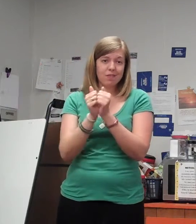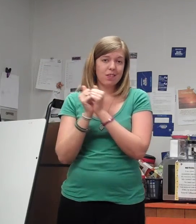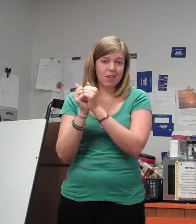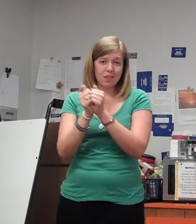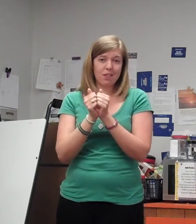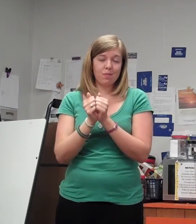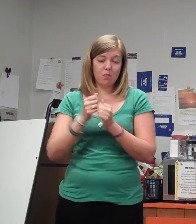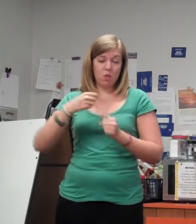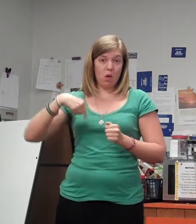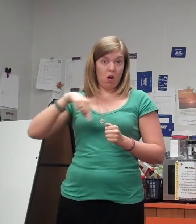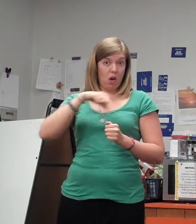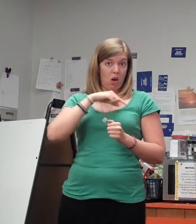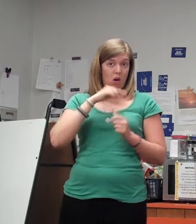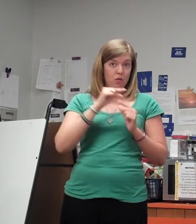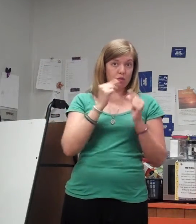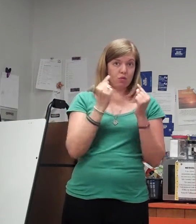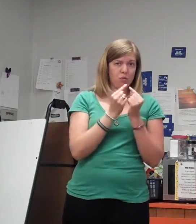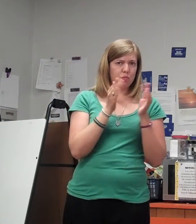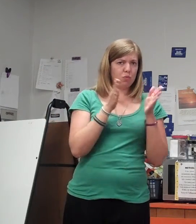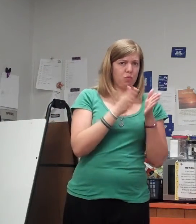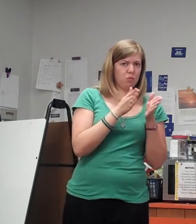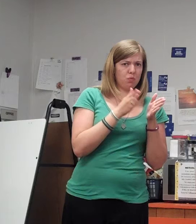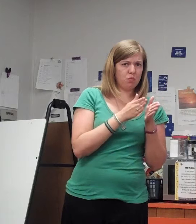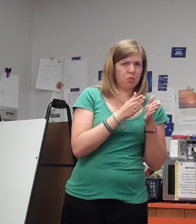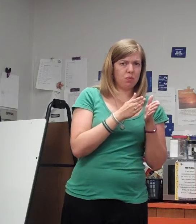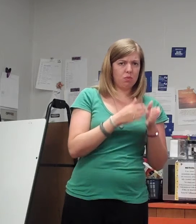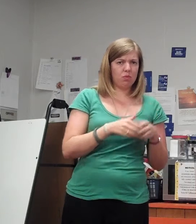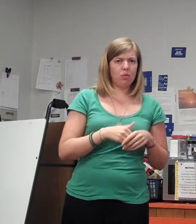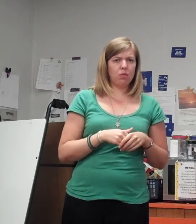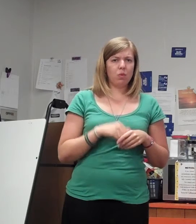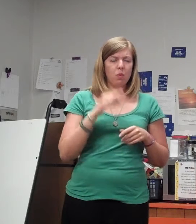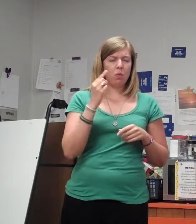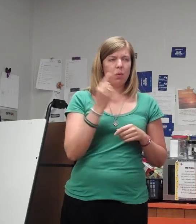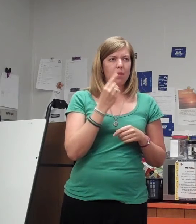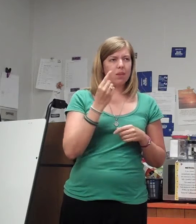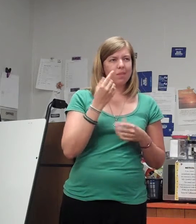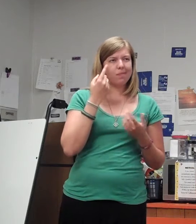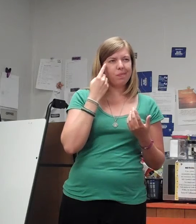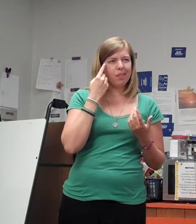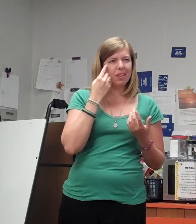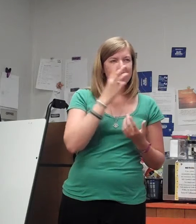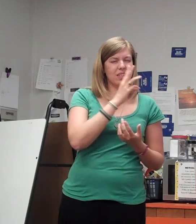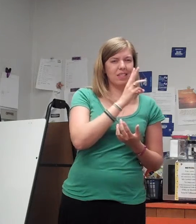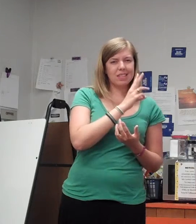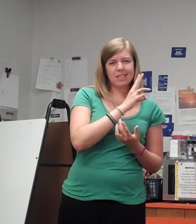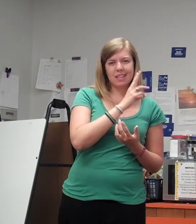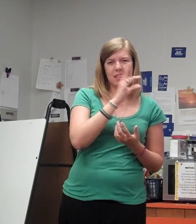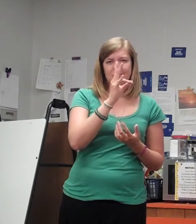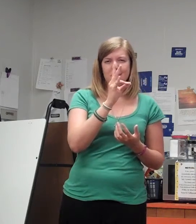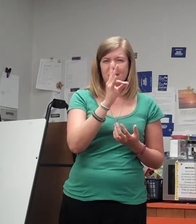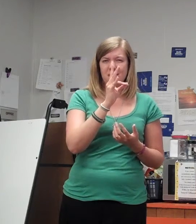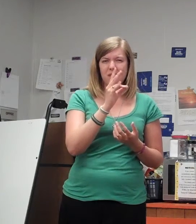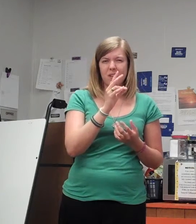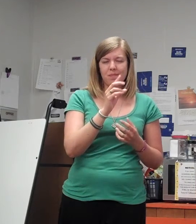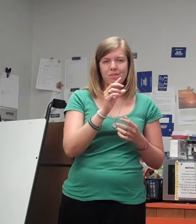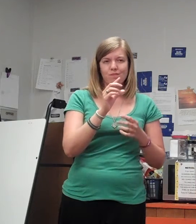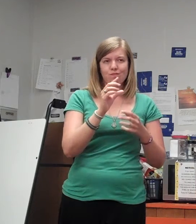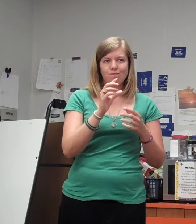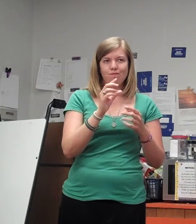group was a very small group. There were only, I believe there were 6 or 7 couples. One